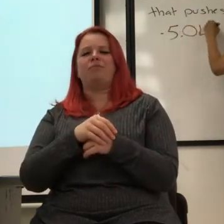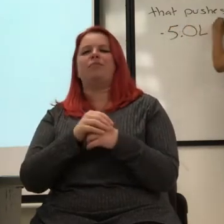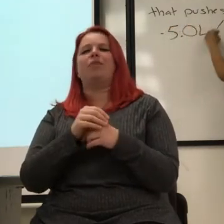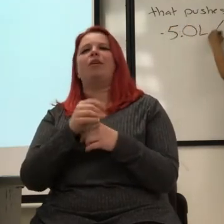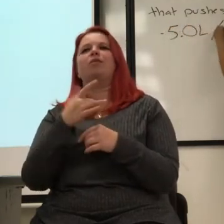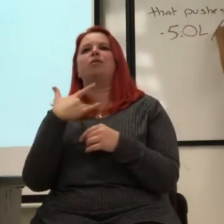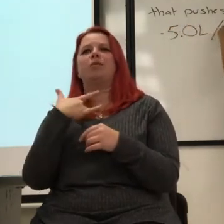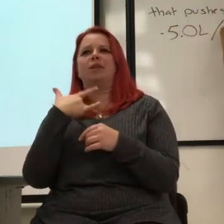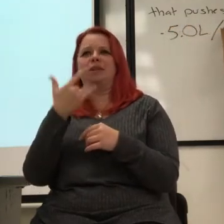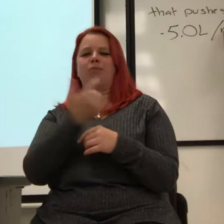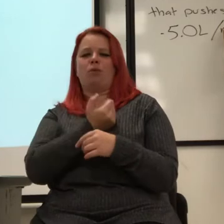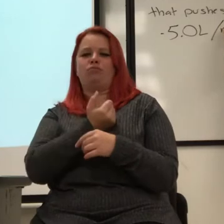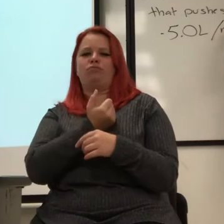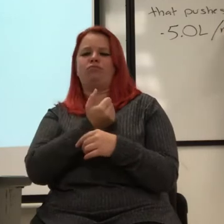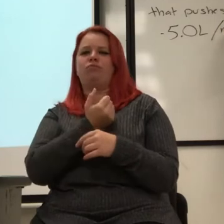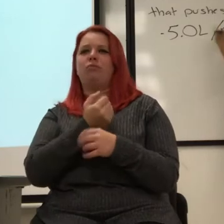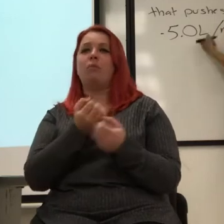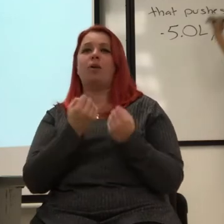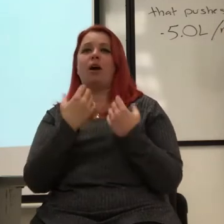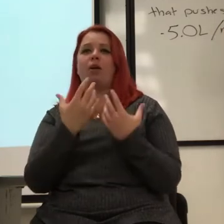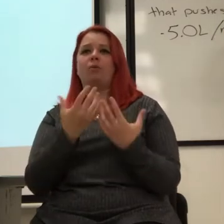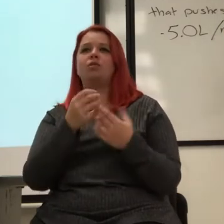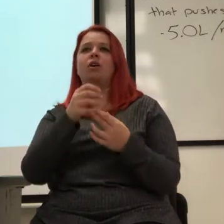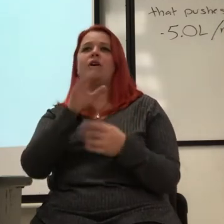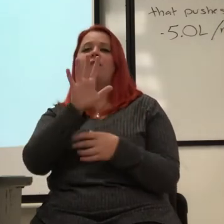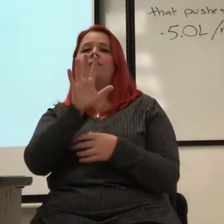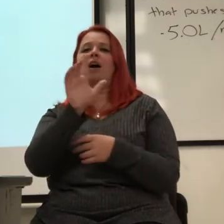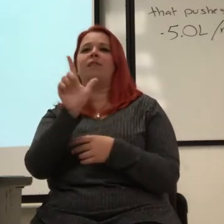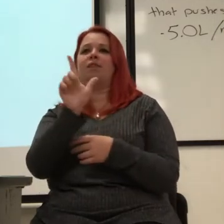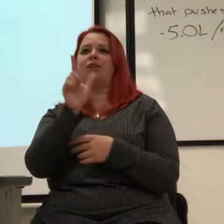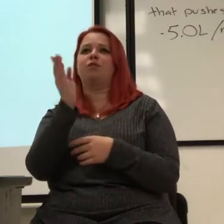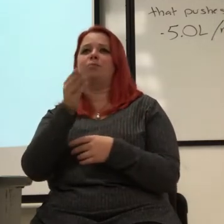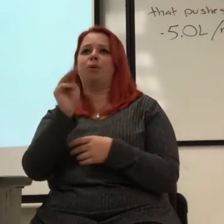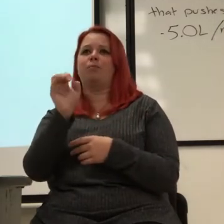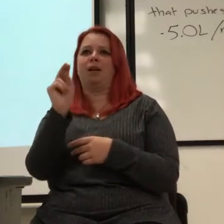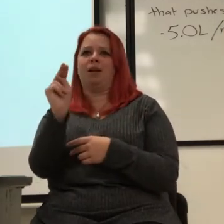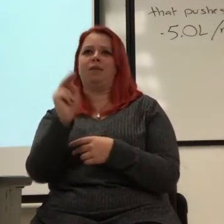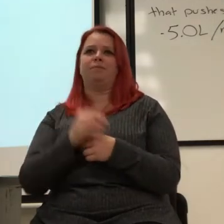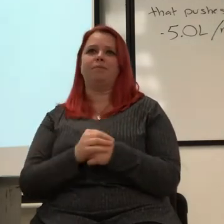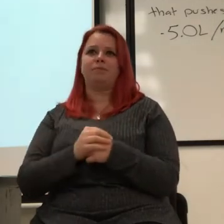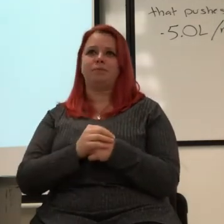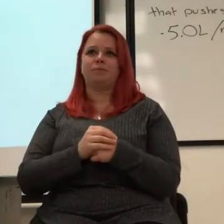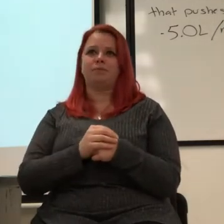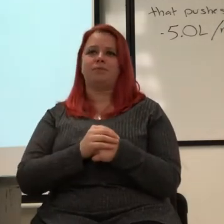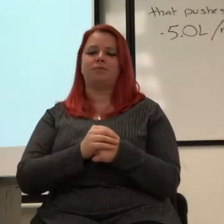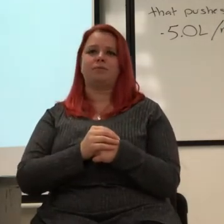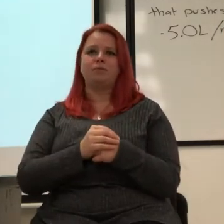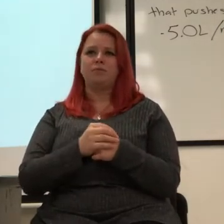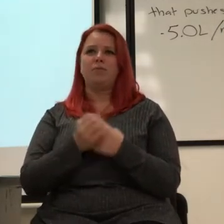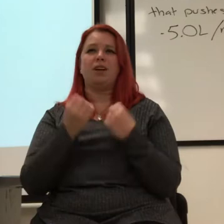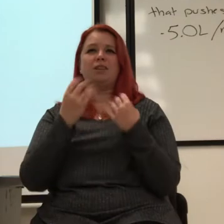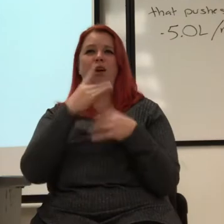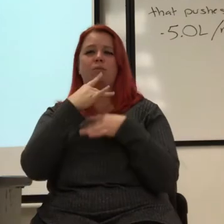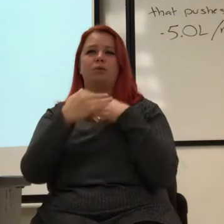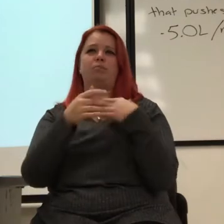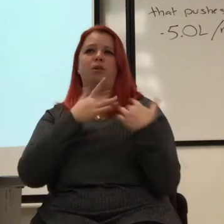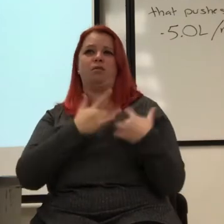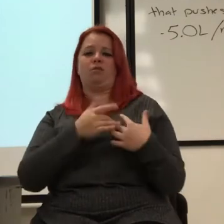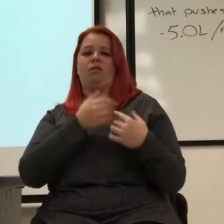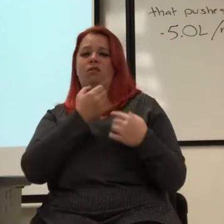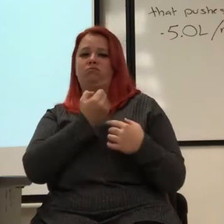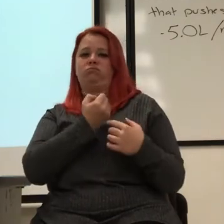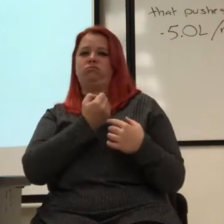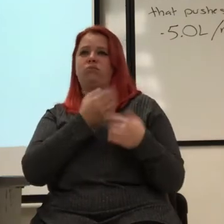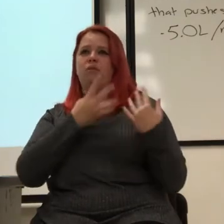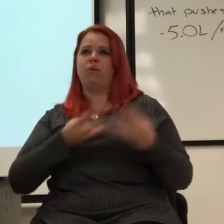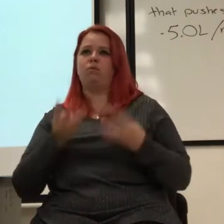5 liters per minute. Just put a number to it. That's how much blood the heart pumps. And it pumps it,